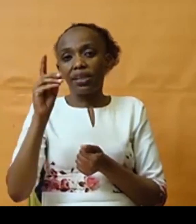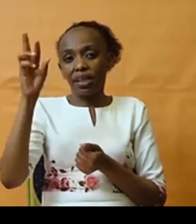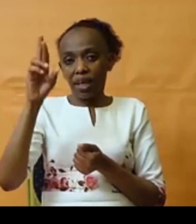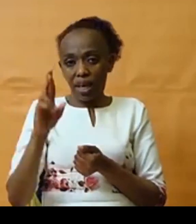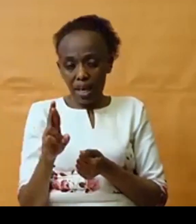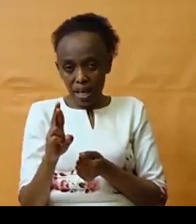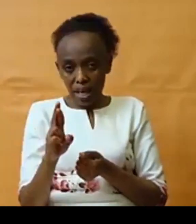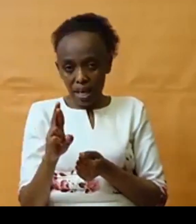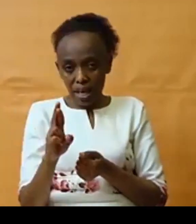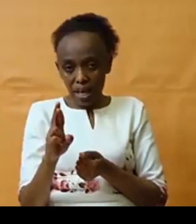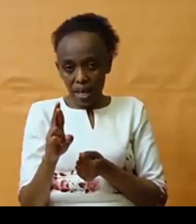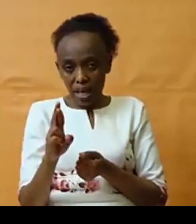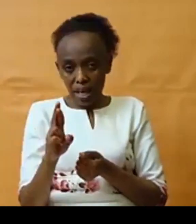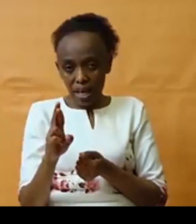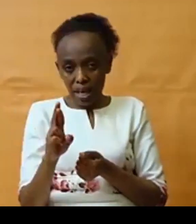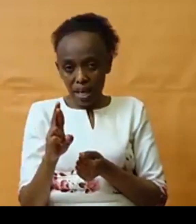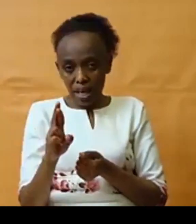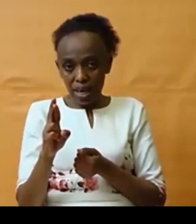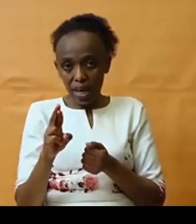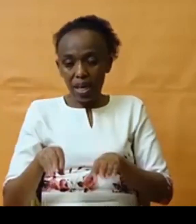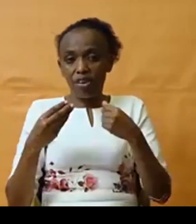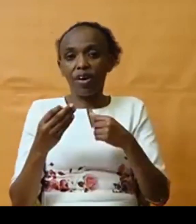SDR, the $33.6 billion